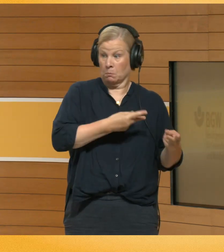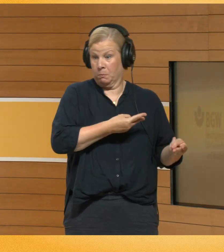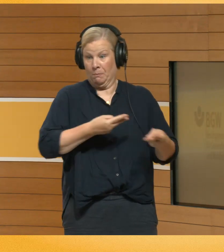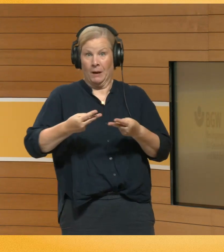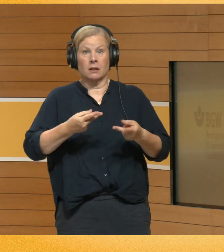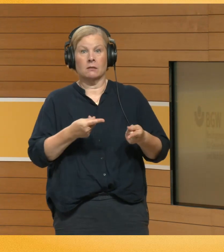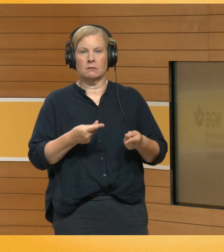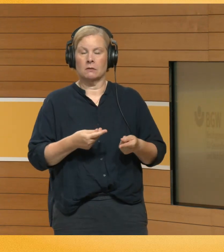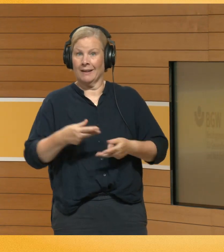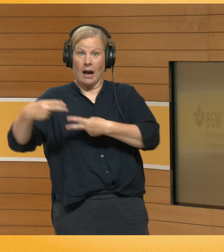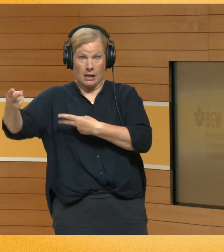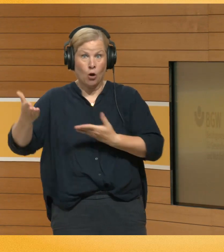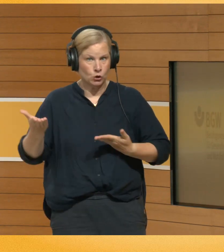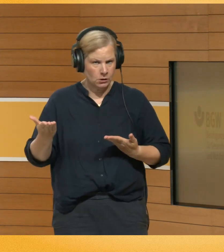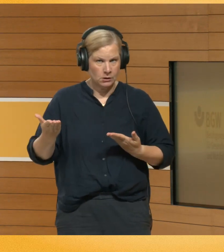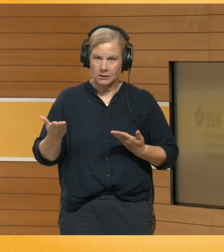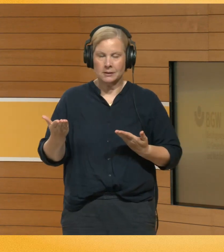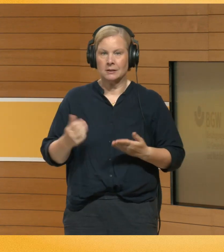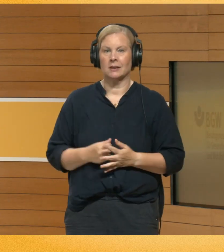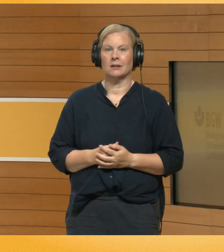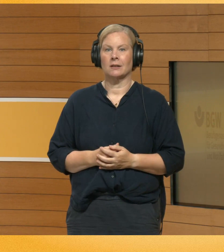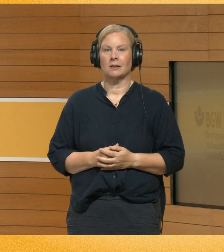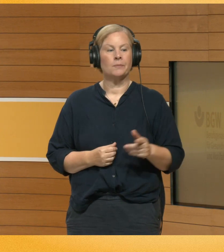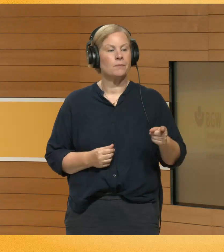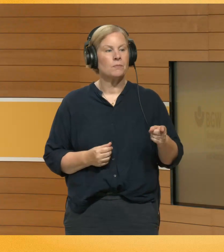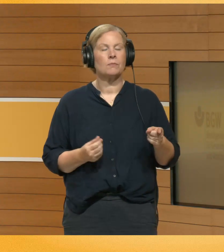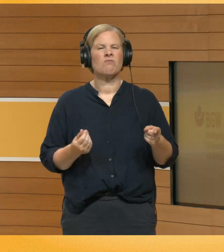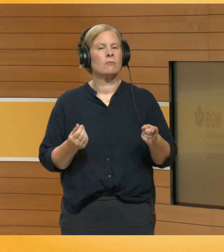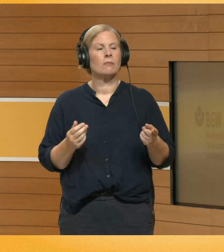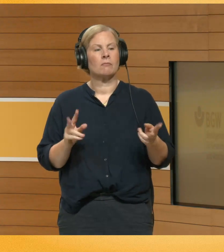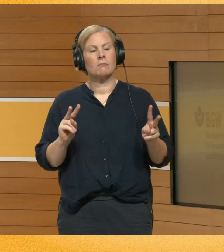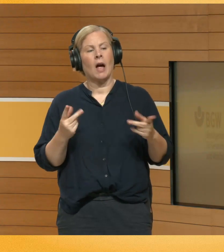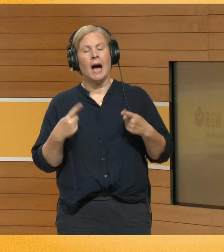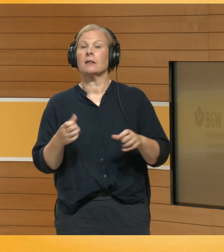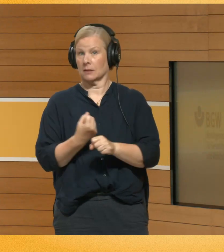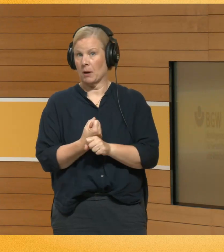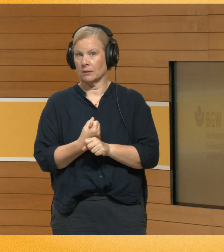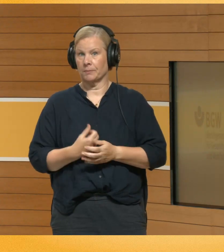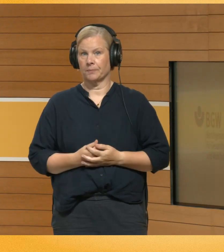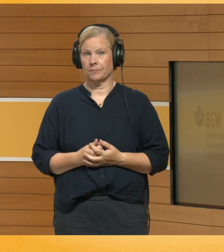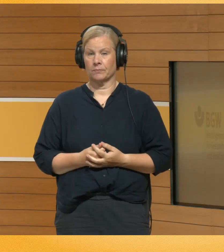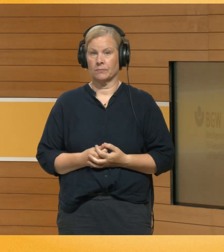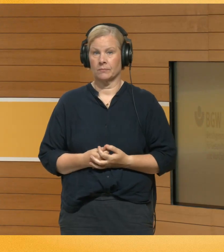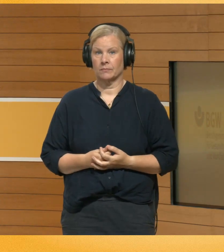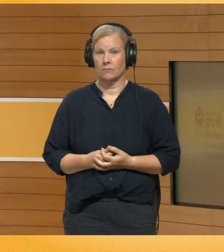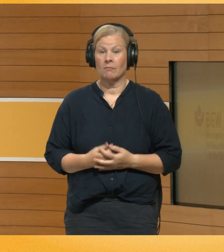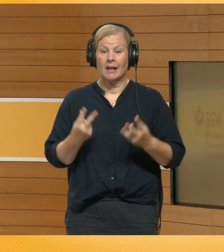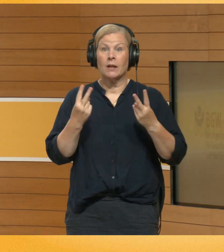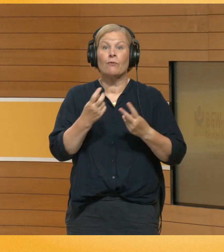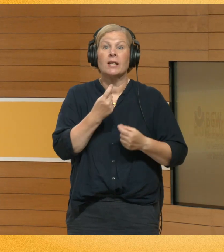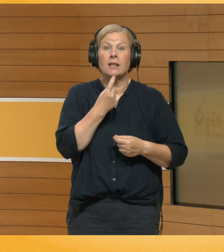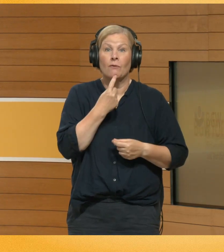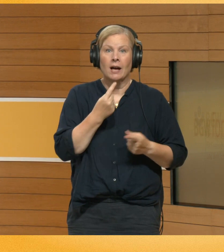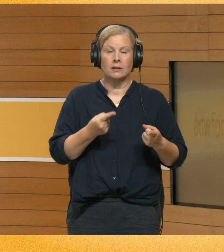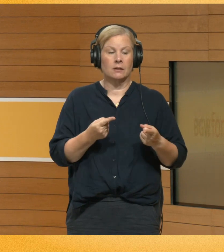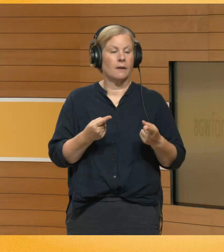of these essential commodity to be taken care of. So this is a massive, and Ghana, by the way, is the first country